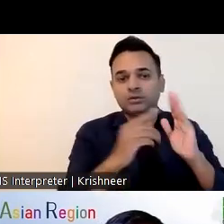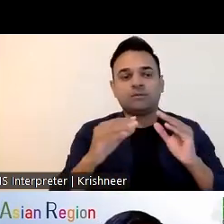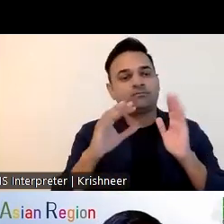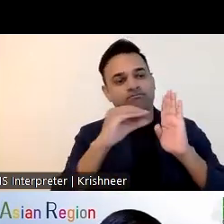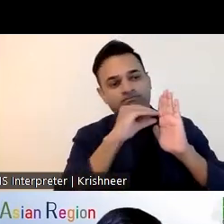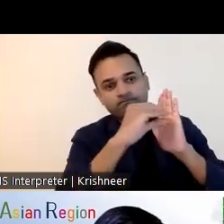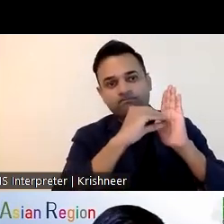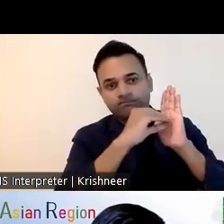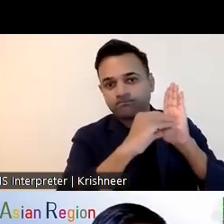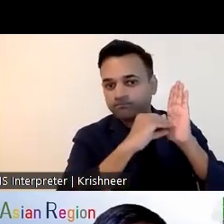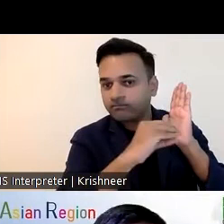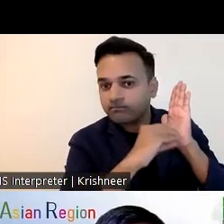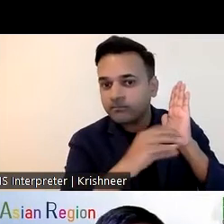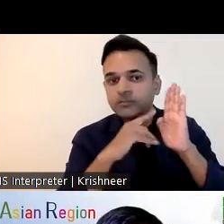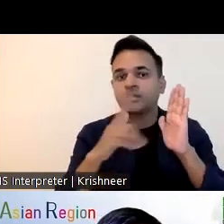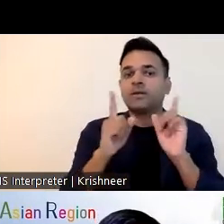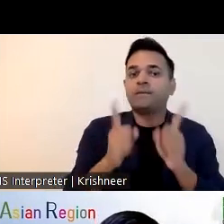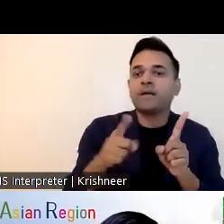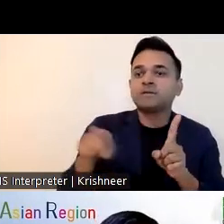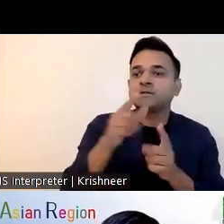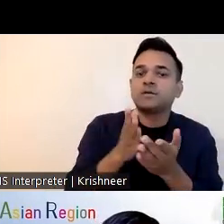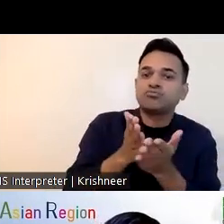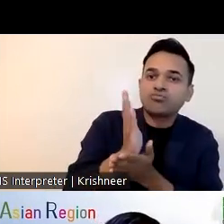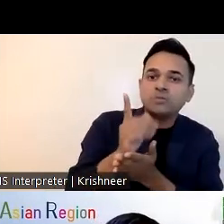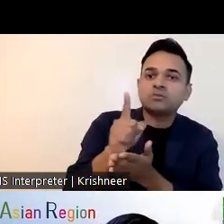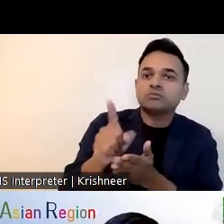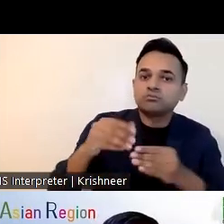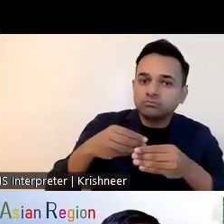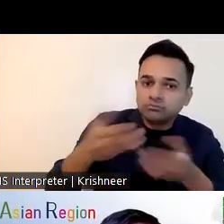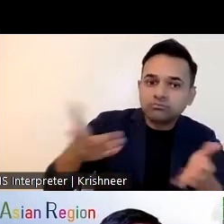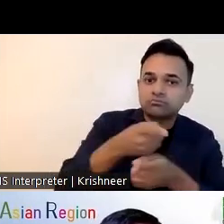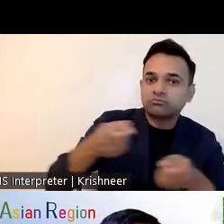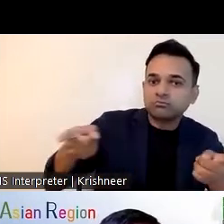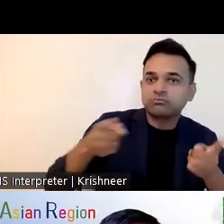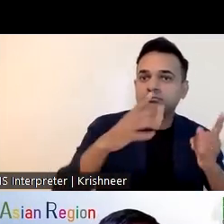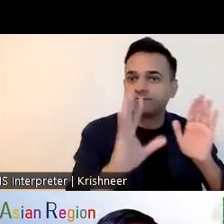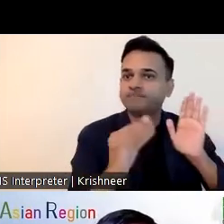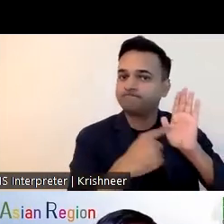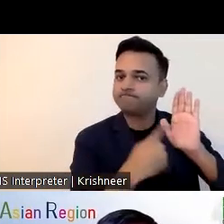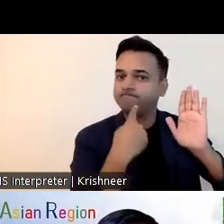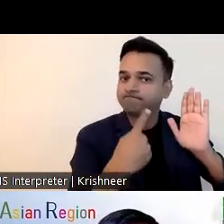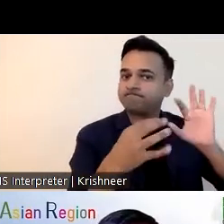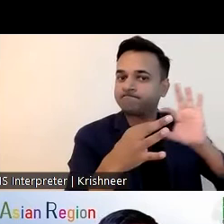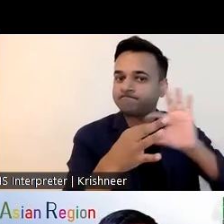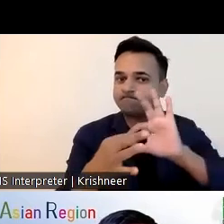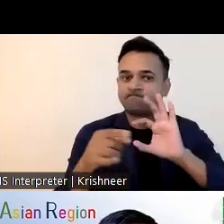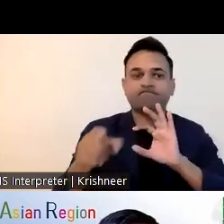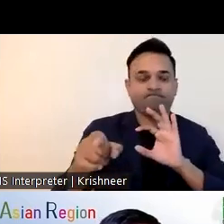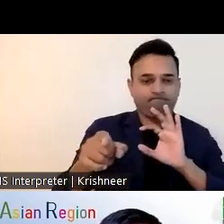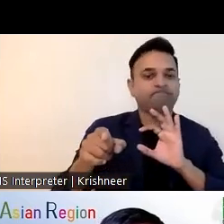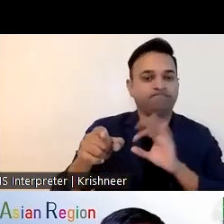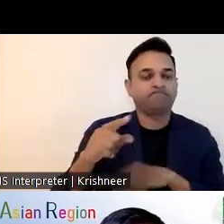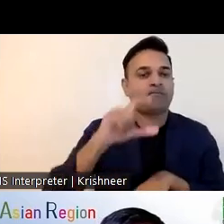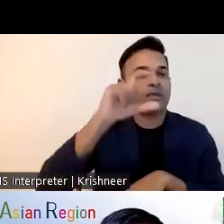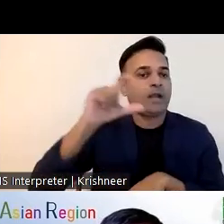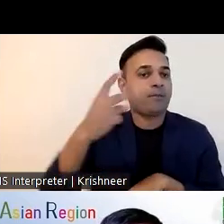its optional protocol in 2010. And we have also the Disability Rights Act formulated